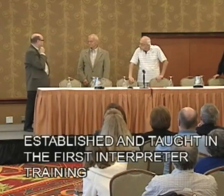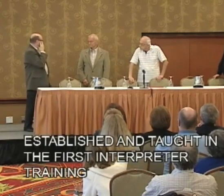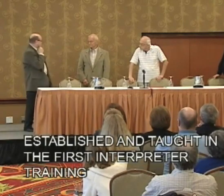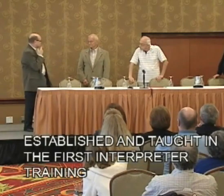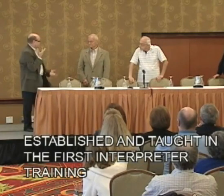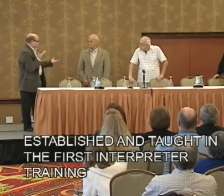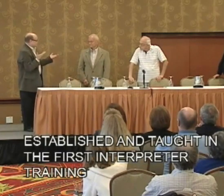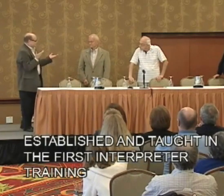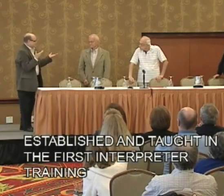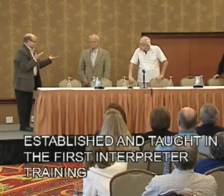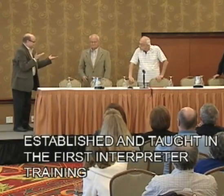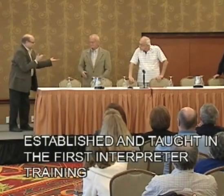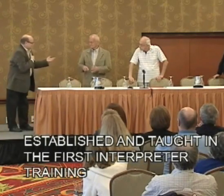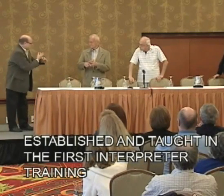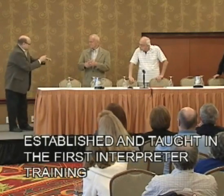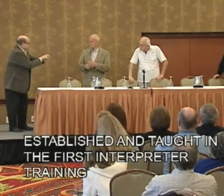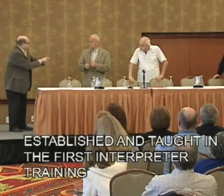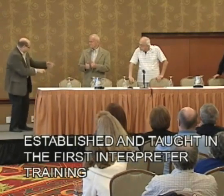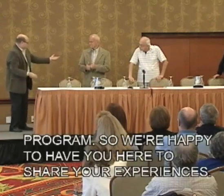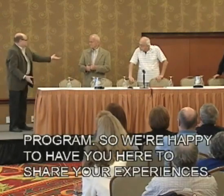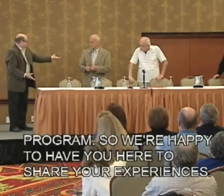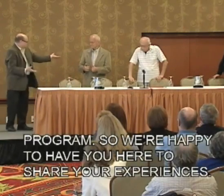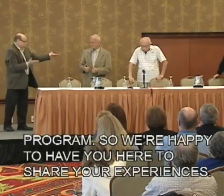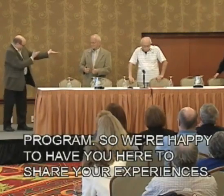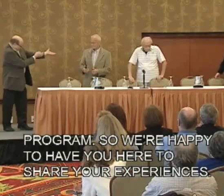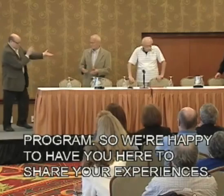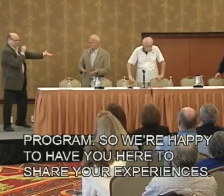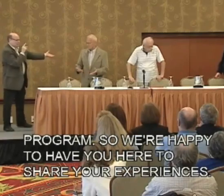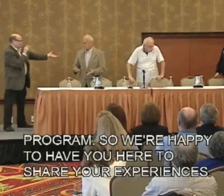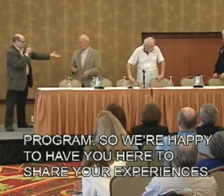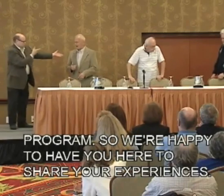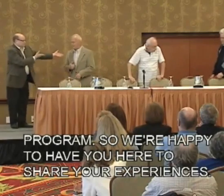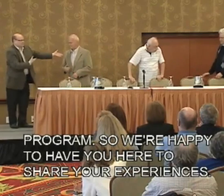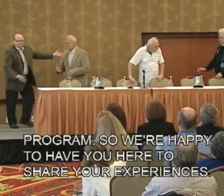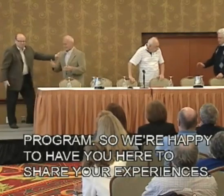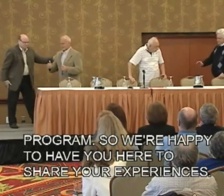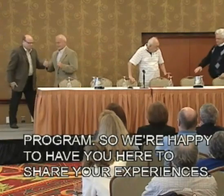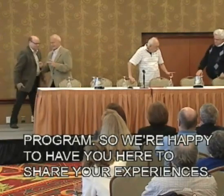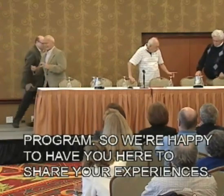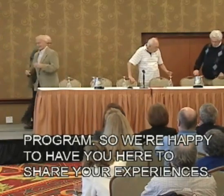program. So we're happy to have you here to share your experiences. And Frank will begin.